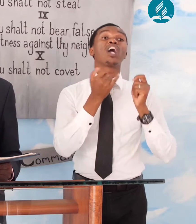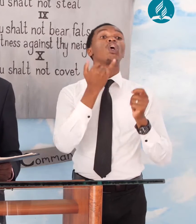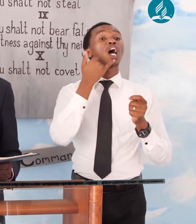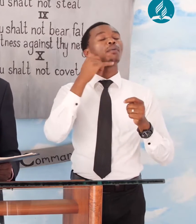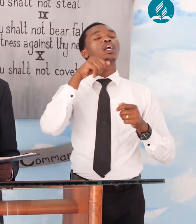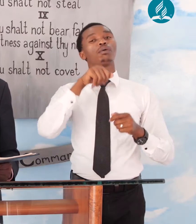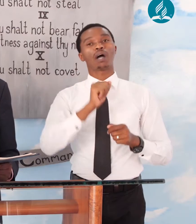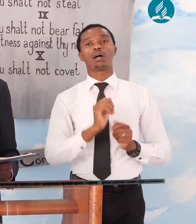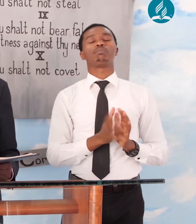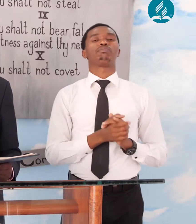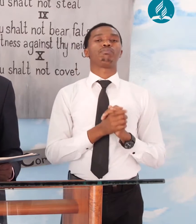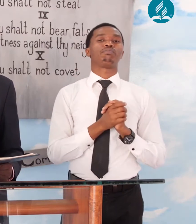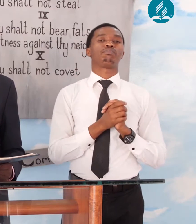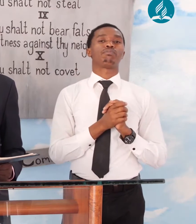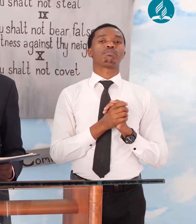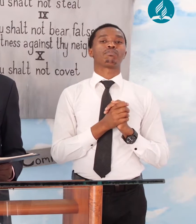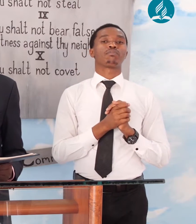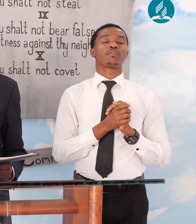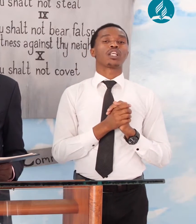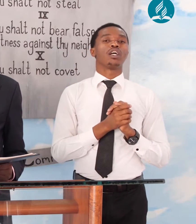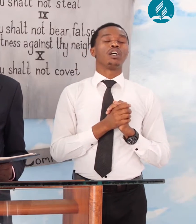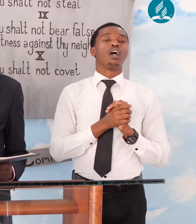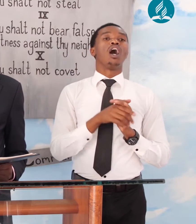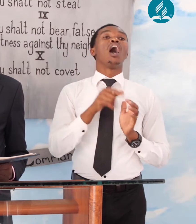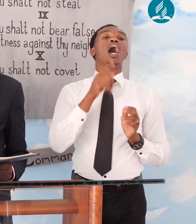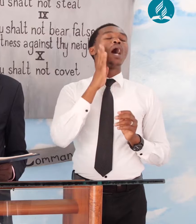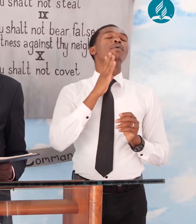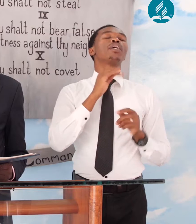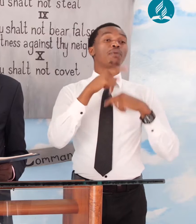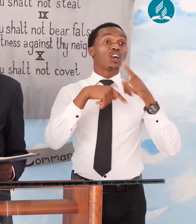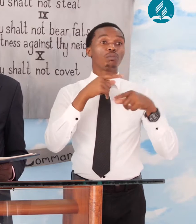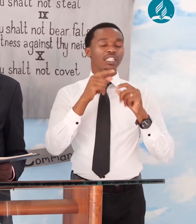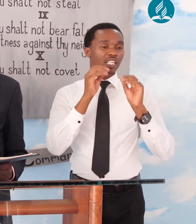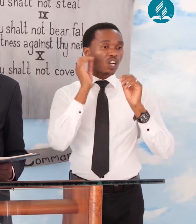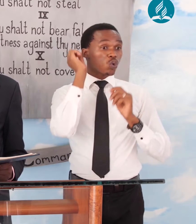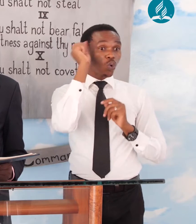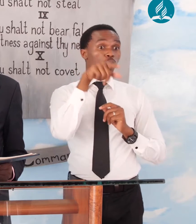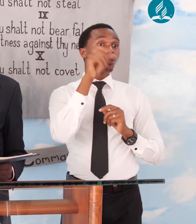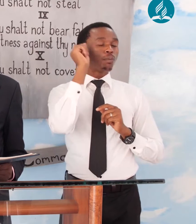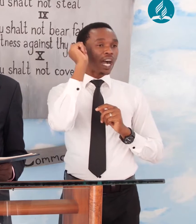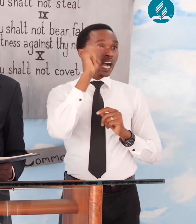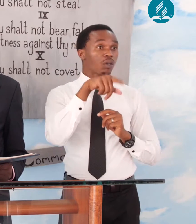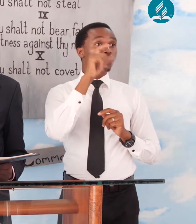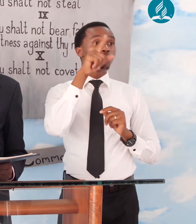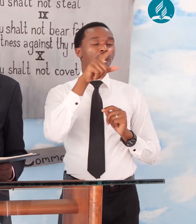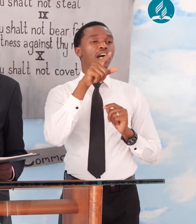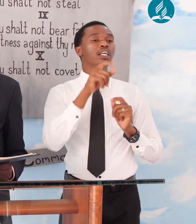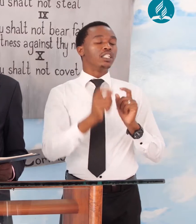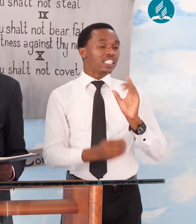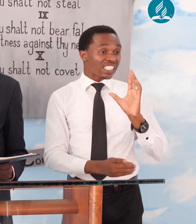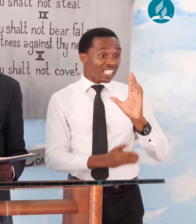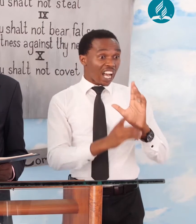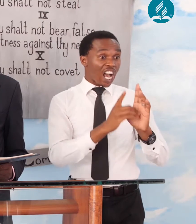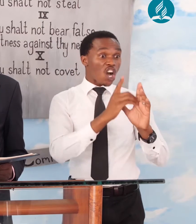children. She is sowing seeds that will spring up and bear